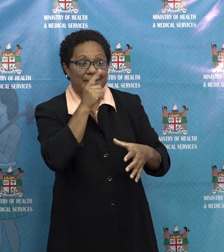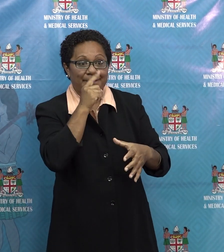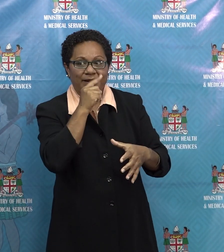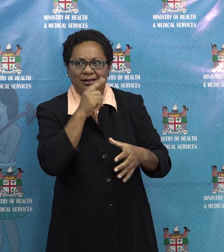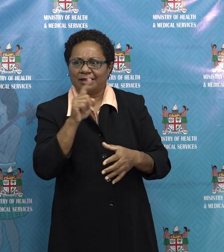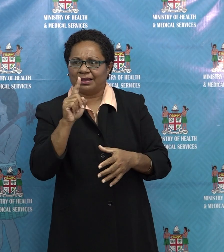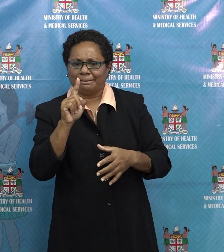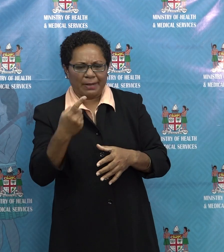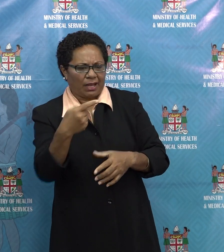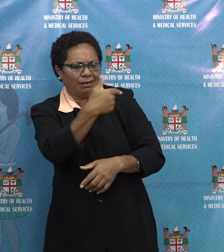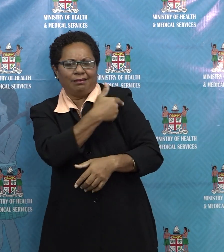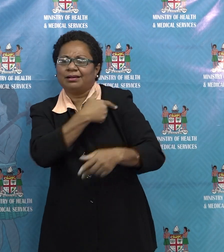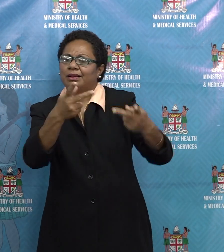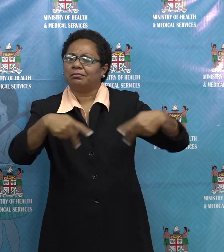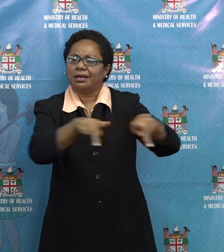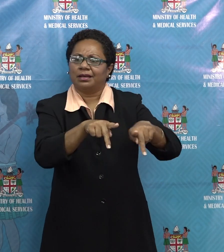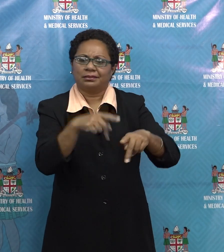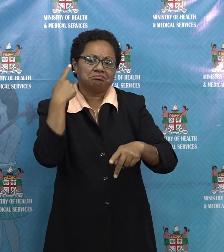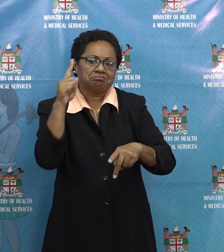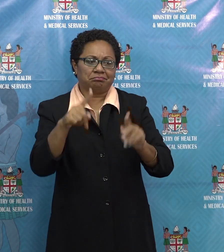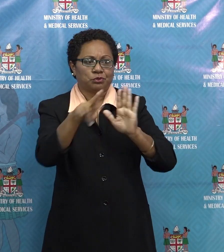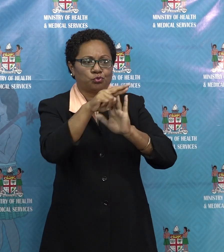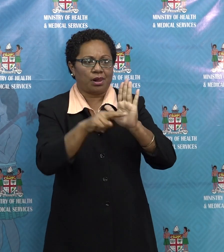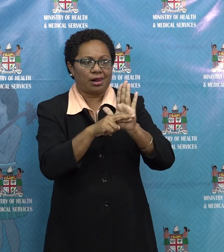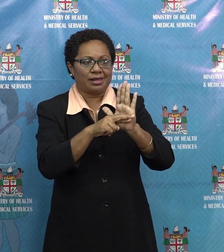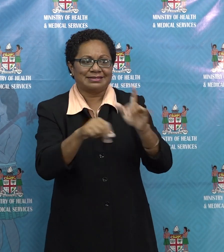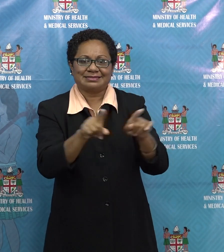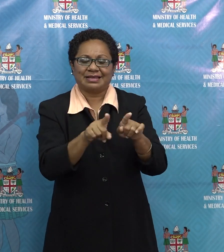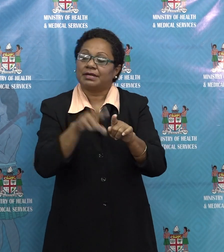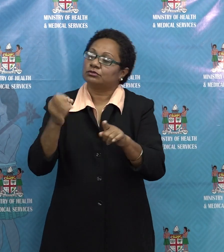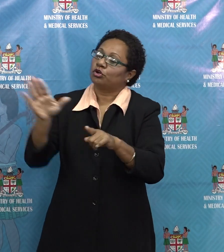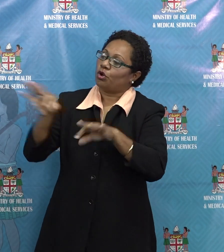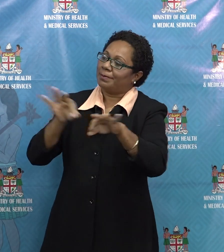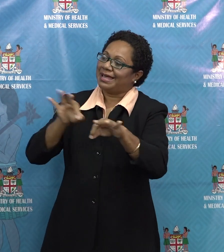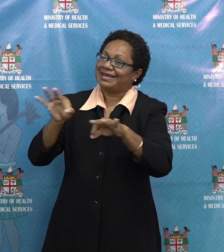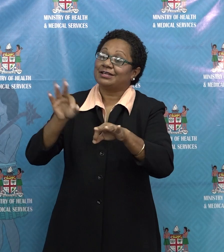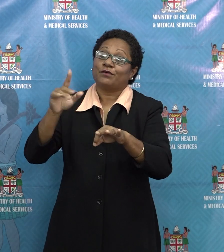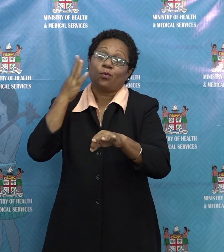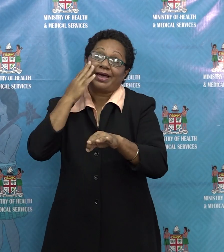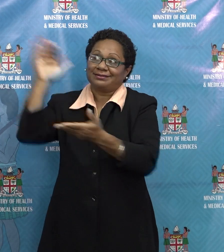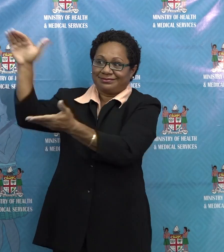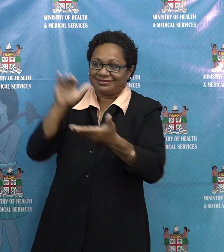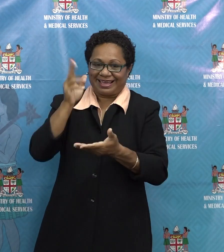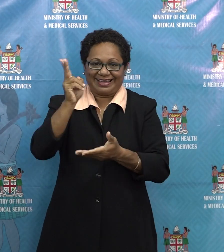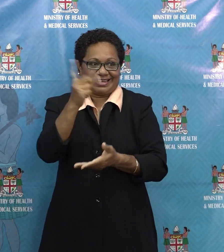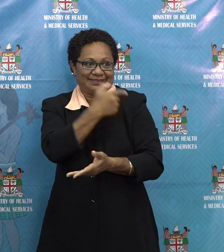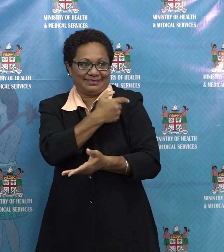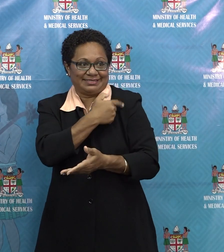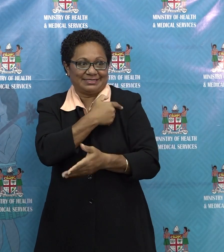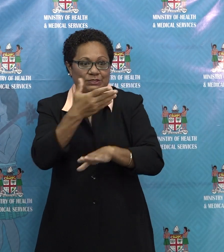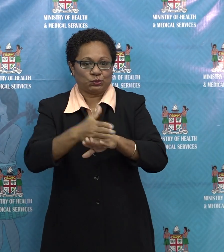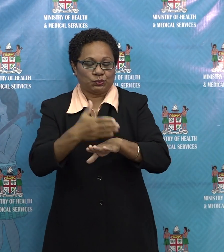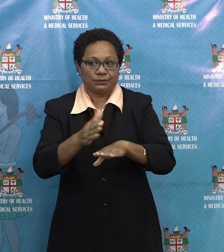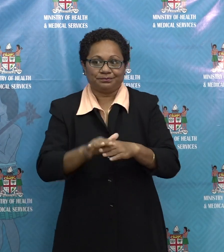happening at these places. What are your plans for the next batch of vaccines? Yeah,